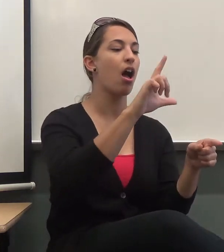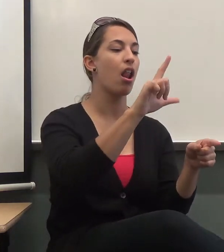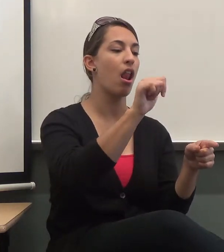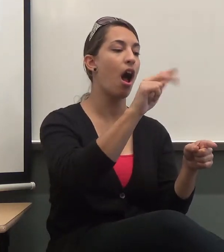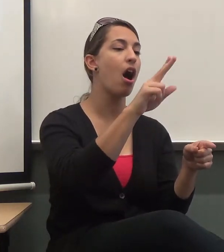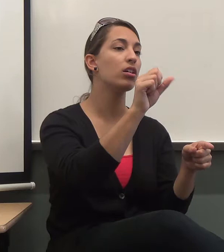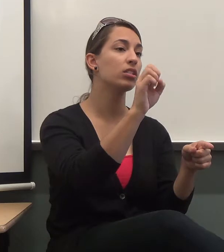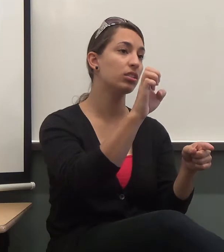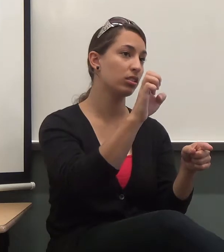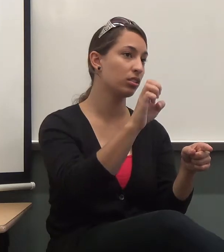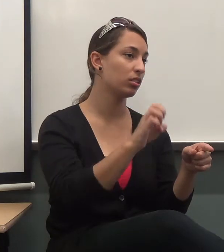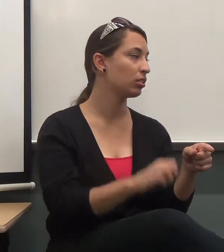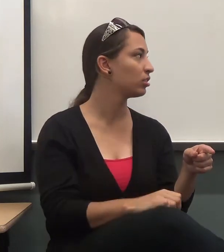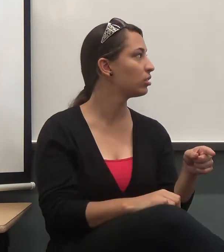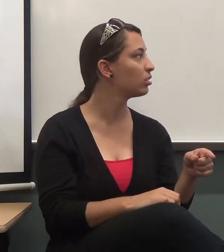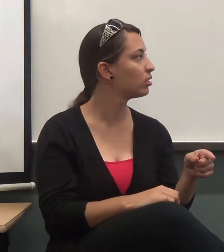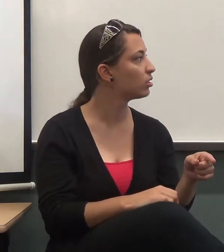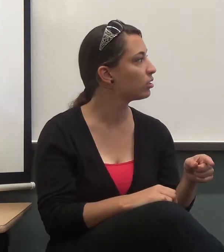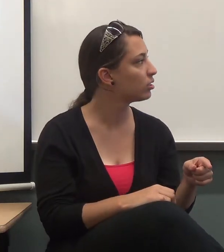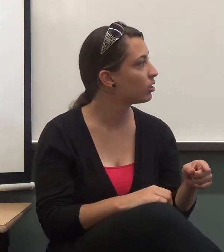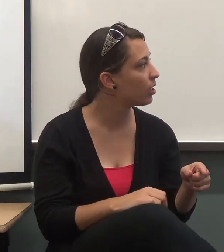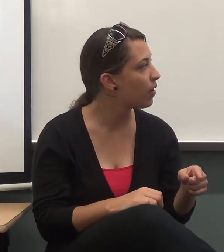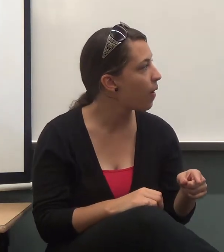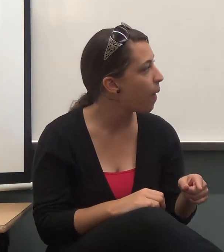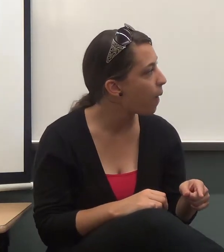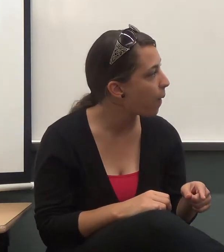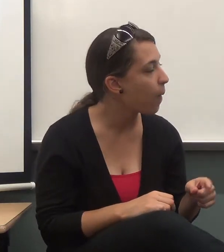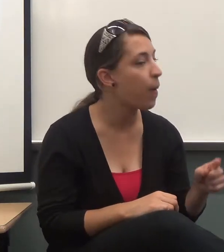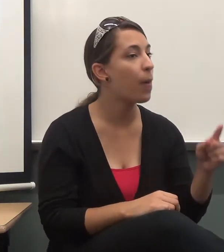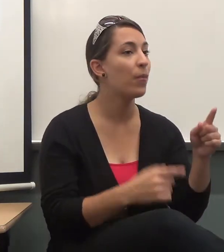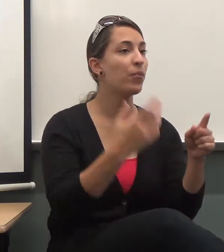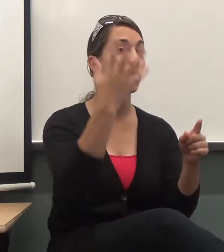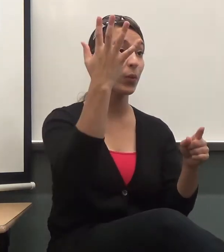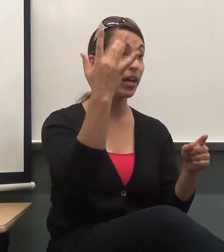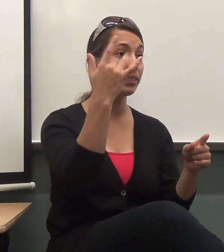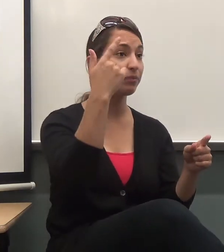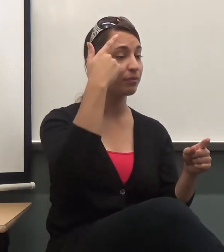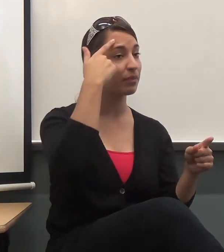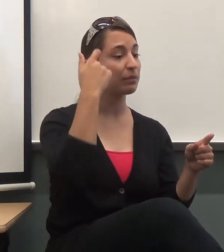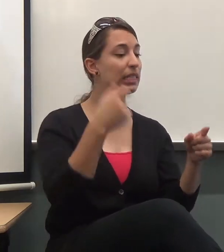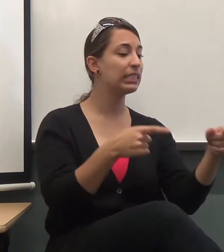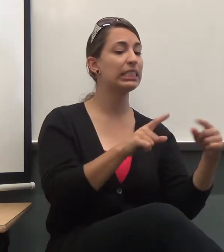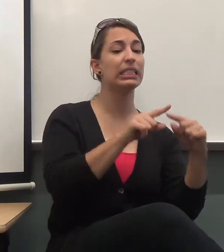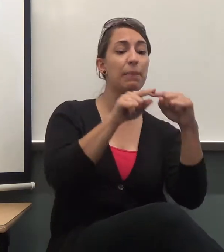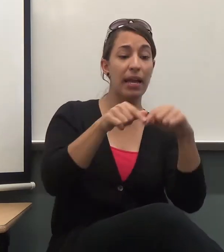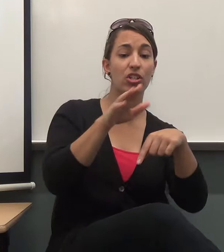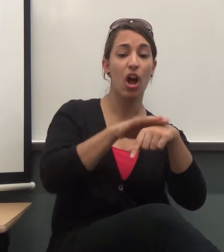Okay? Our second SVO is called the dependent clause because it depends on the other one to make sense, right?